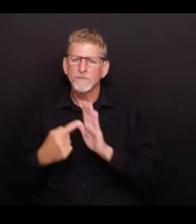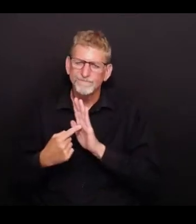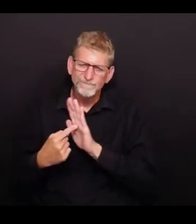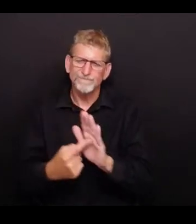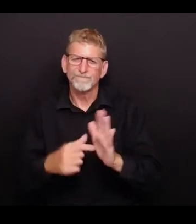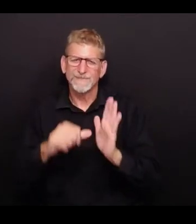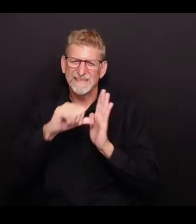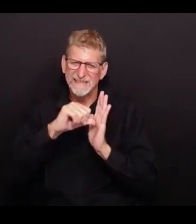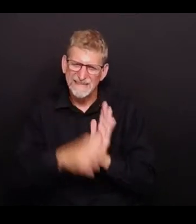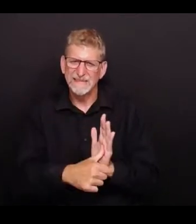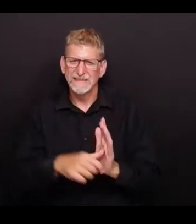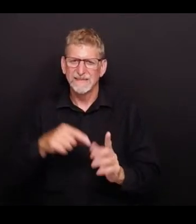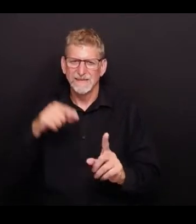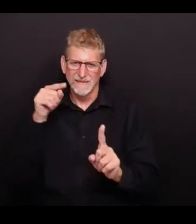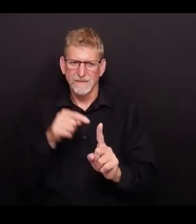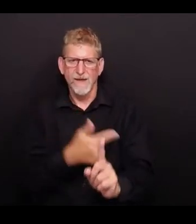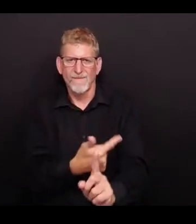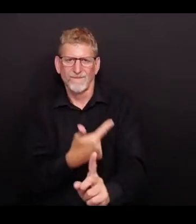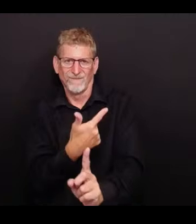out that